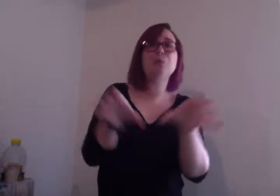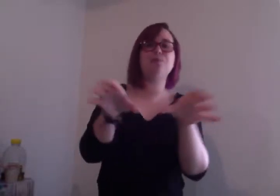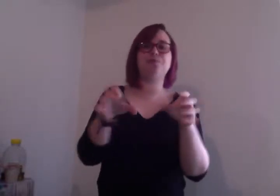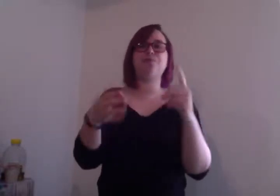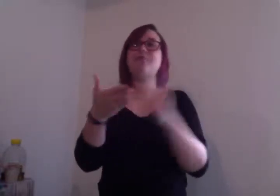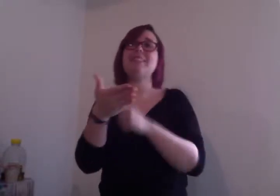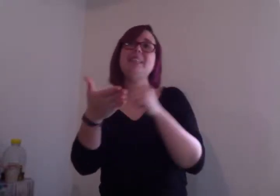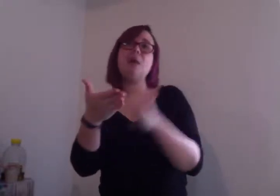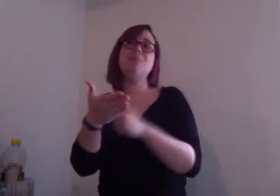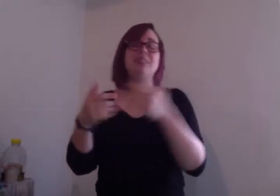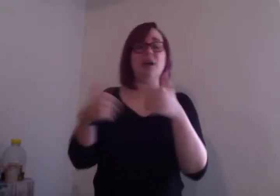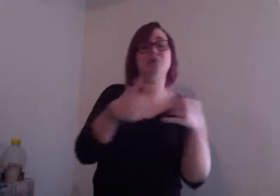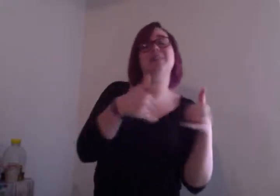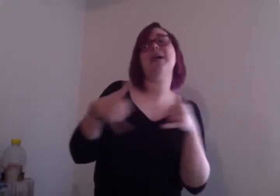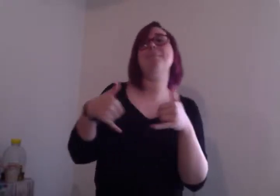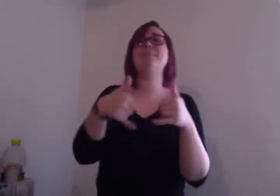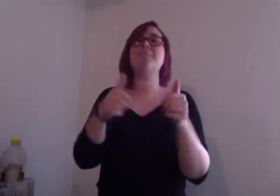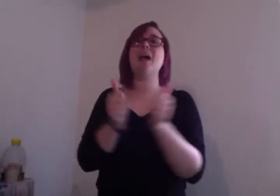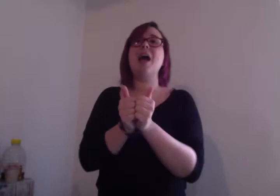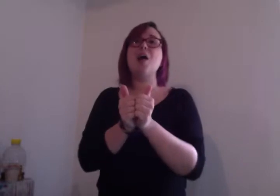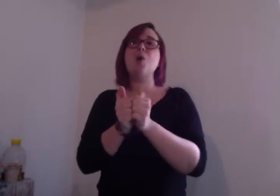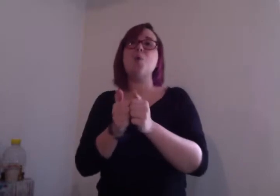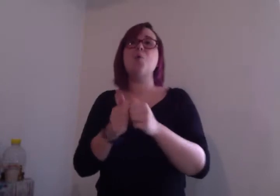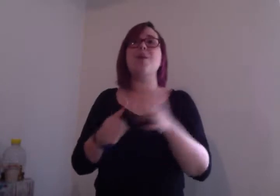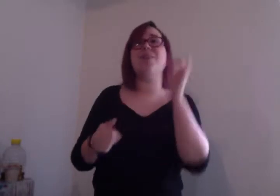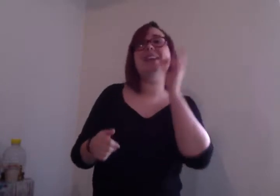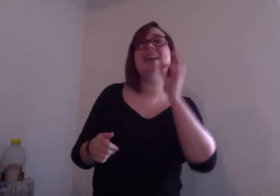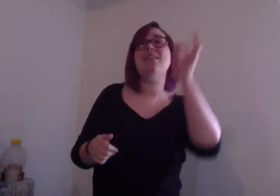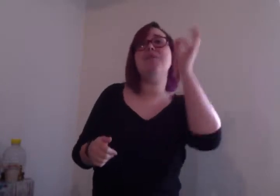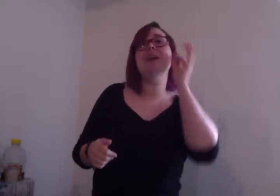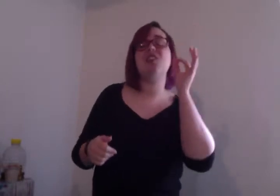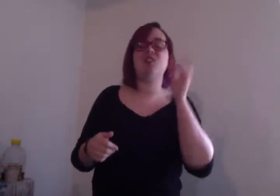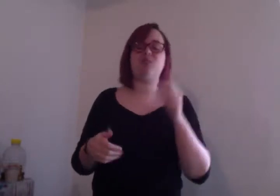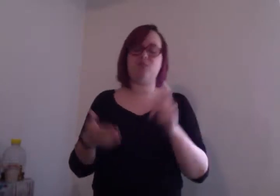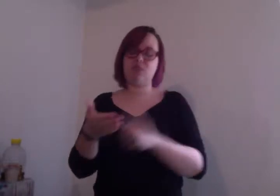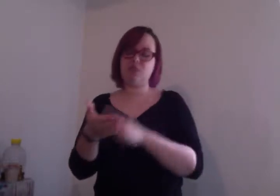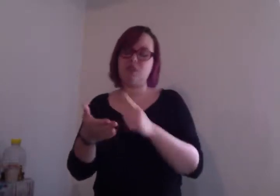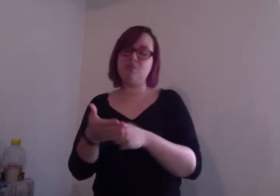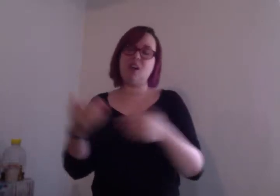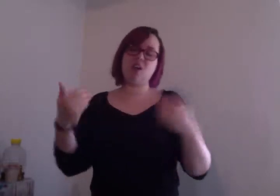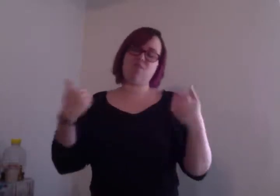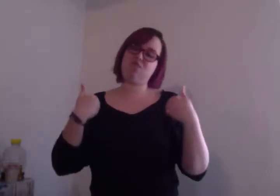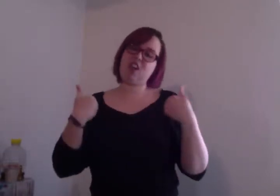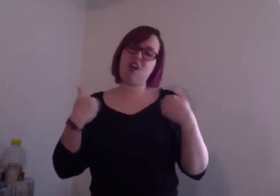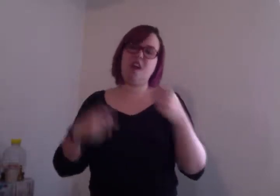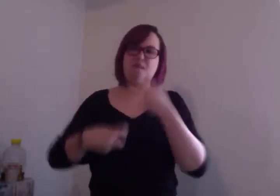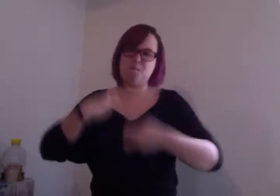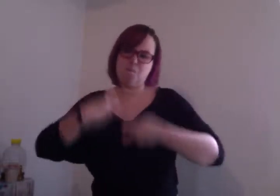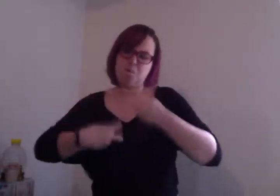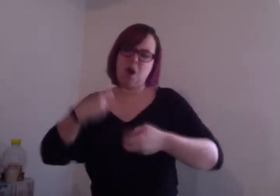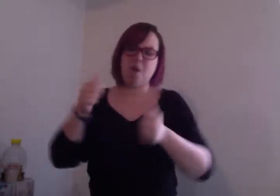who were their enemies. One day the pirates stole away Princess Tiger Lily of the Indian